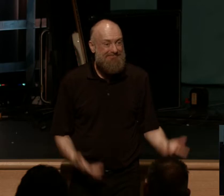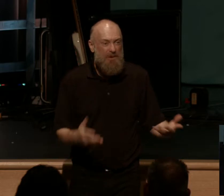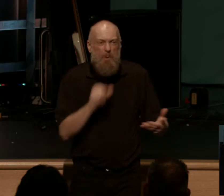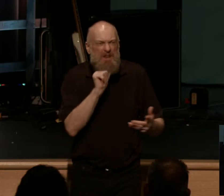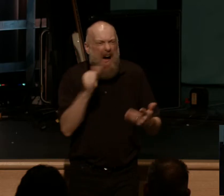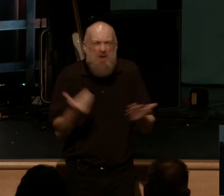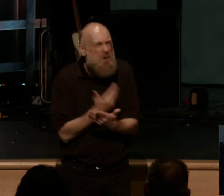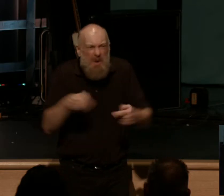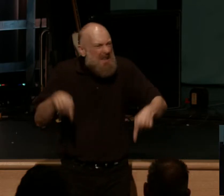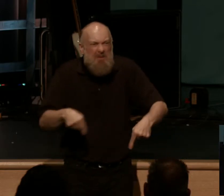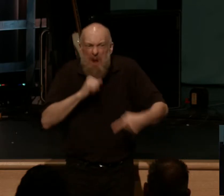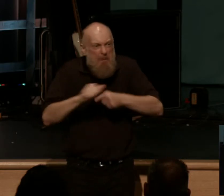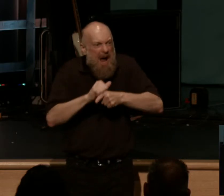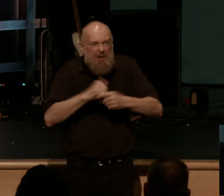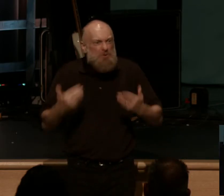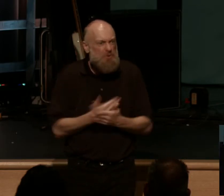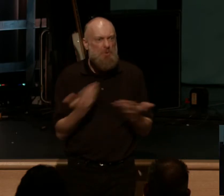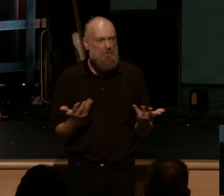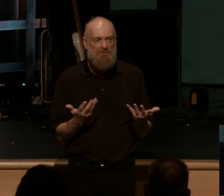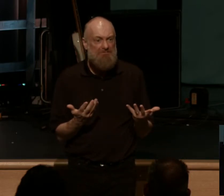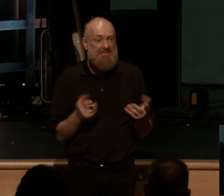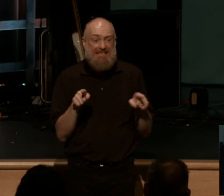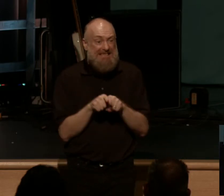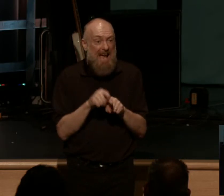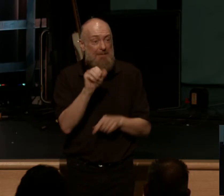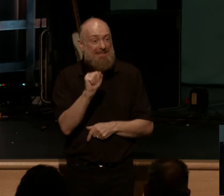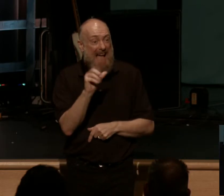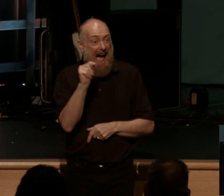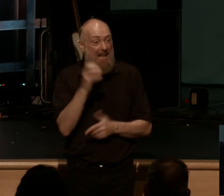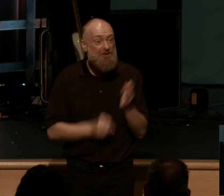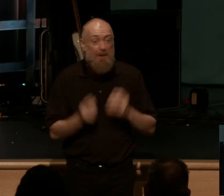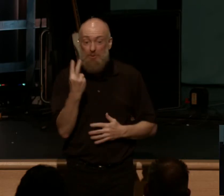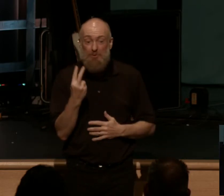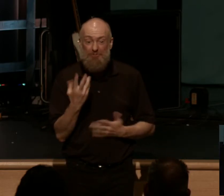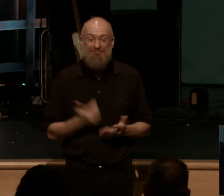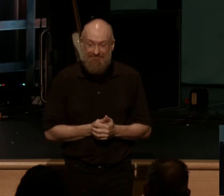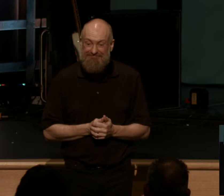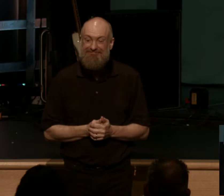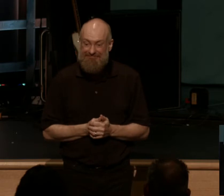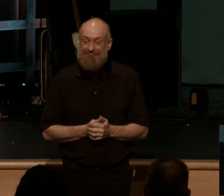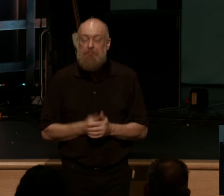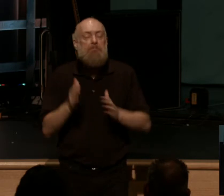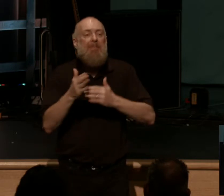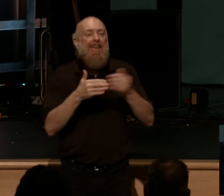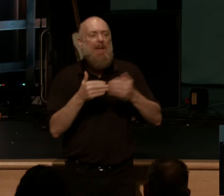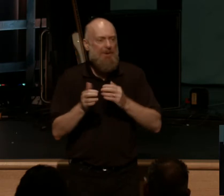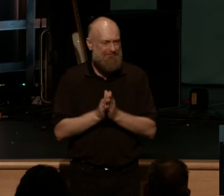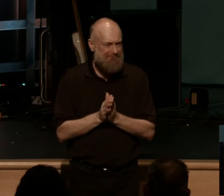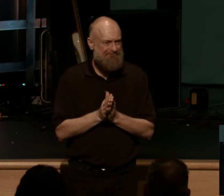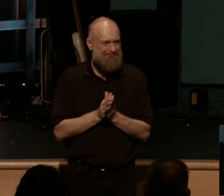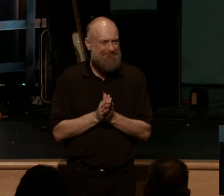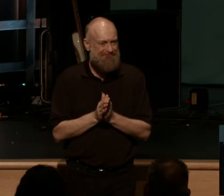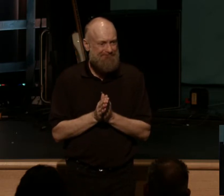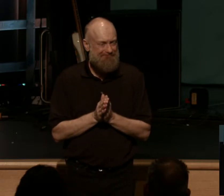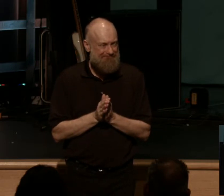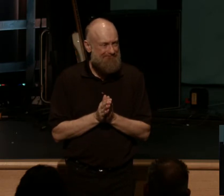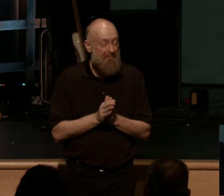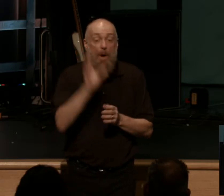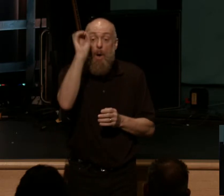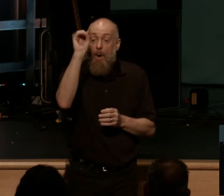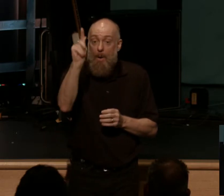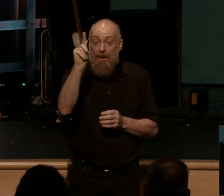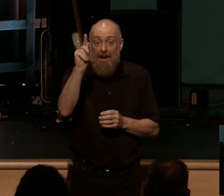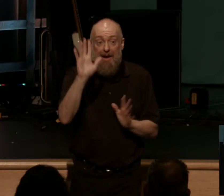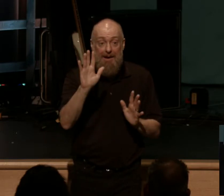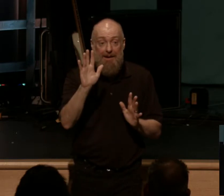about that. I drive my kids crazy sometimes. How many things I try to rhyme by. Anyways, there's no need. You don't need to know anything about that, all right? So I